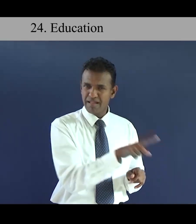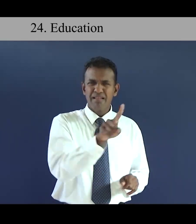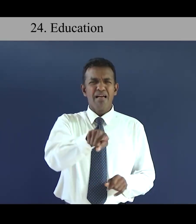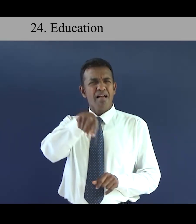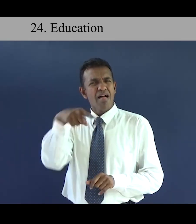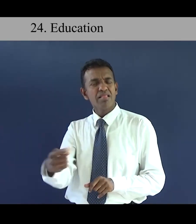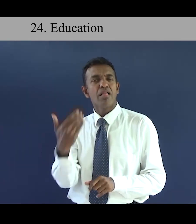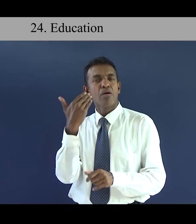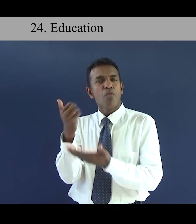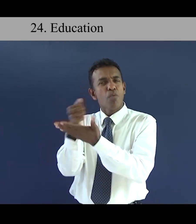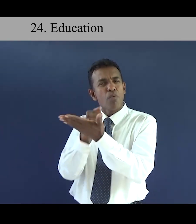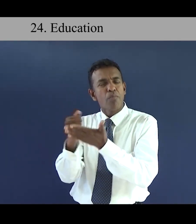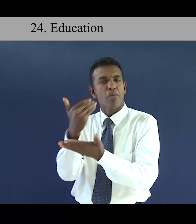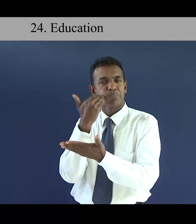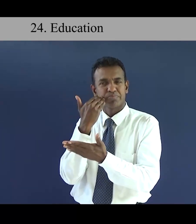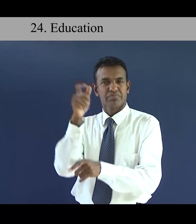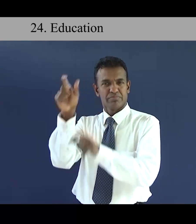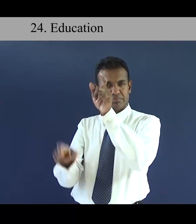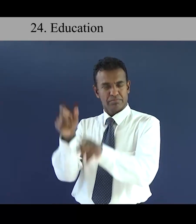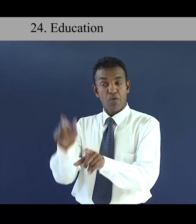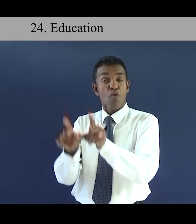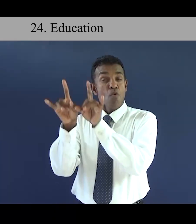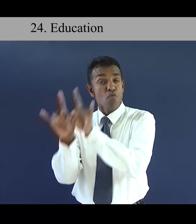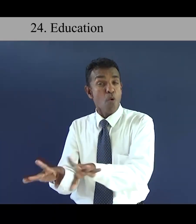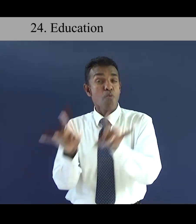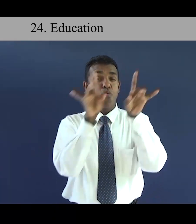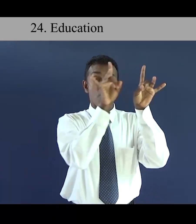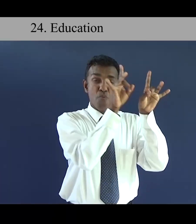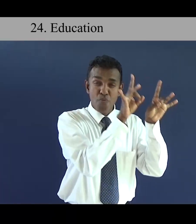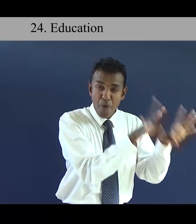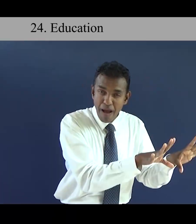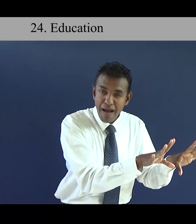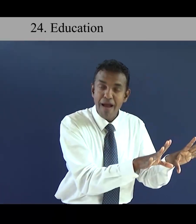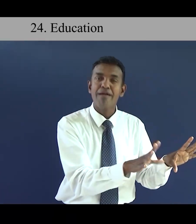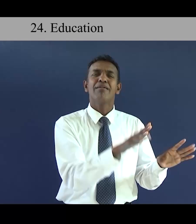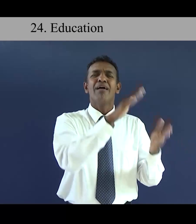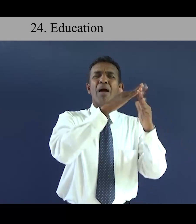to pay for them, the same as everyone else.